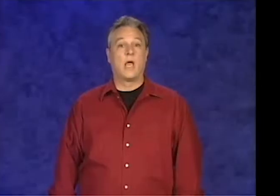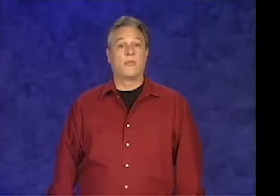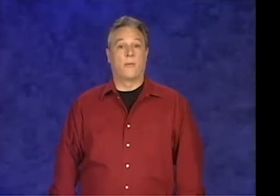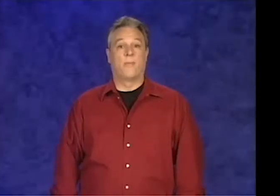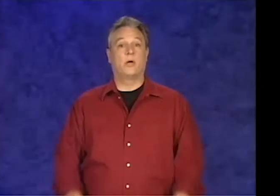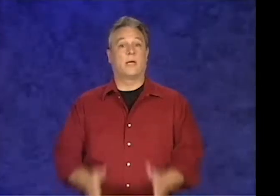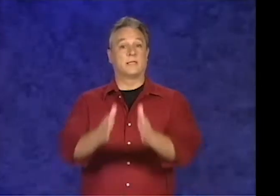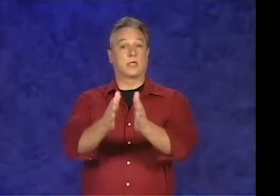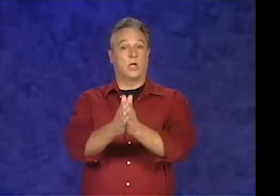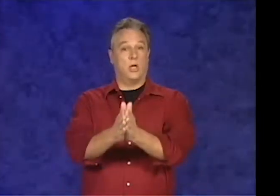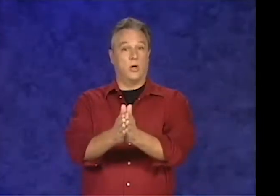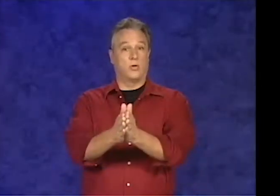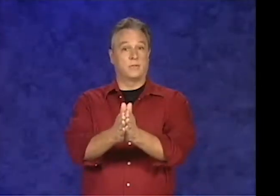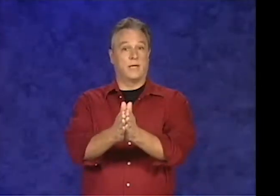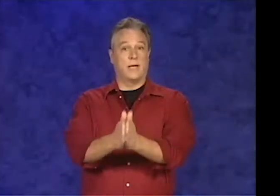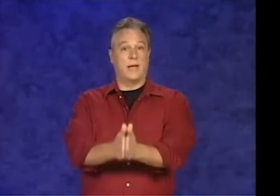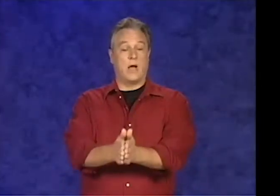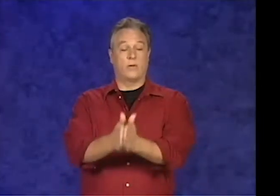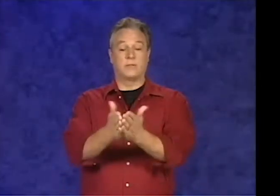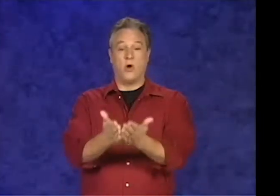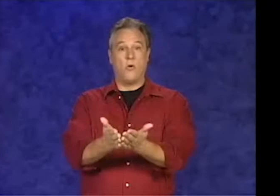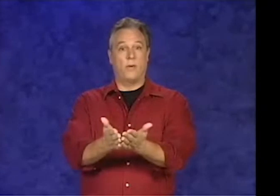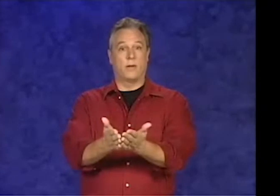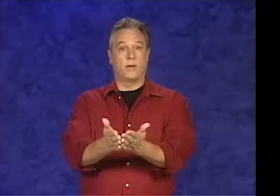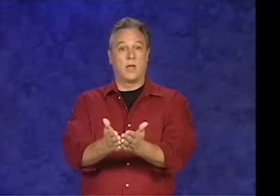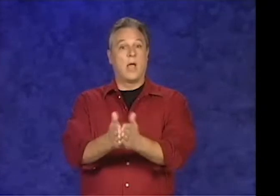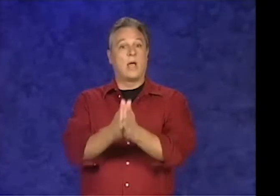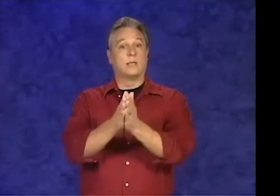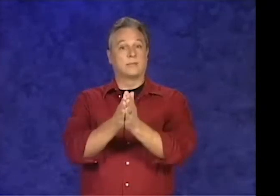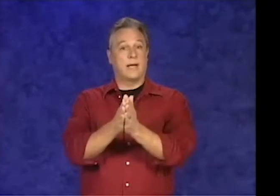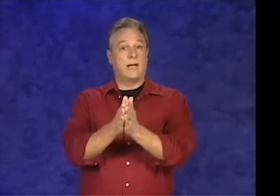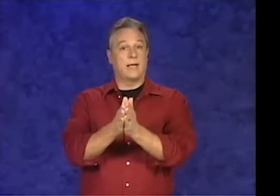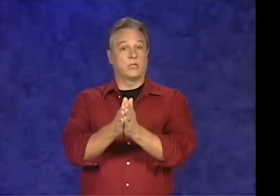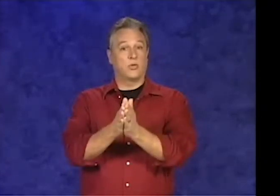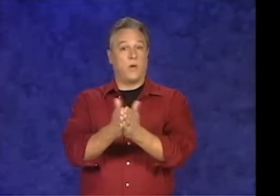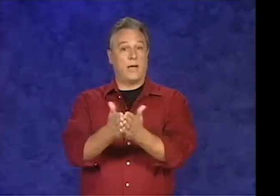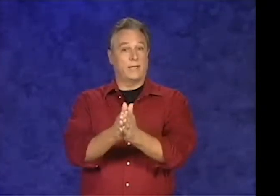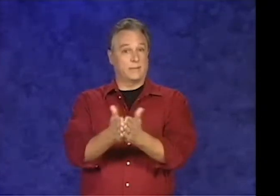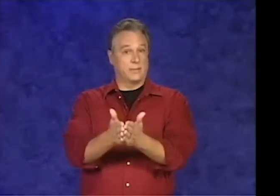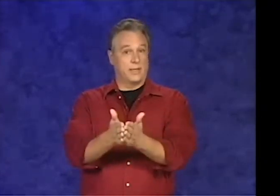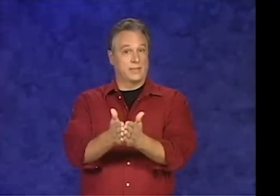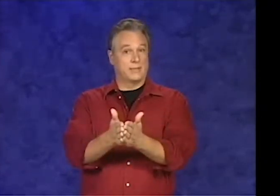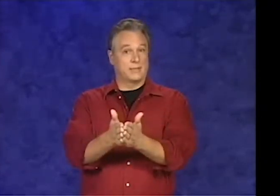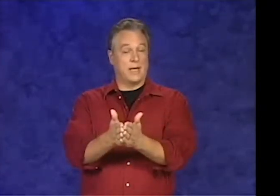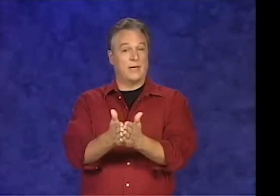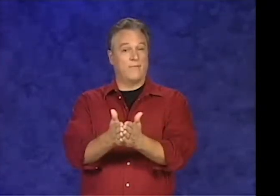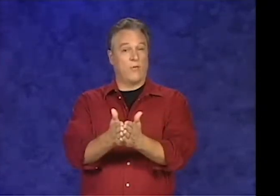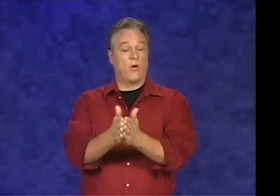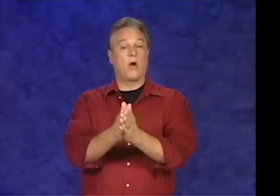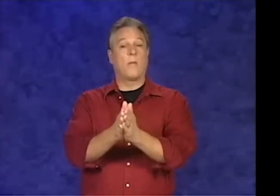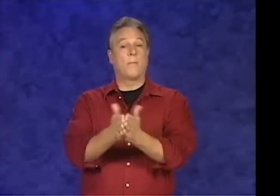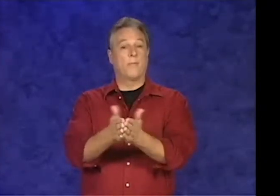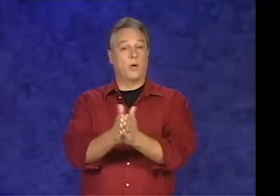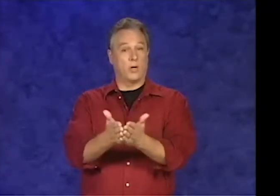The book is closed and now it's open. Signing it twice is the sign for book.